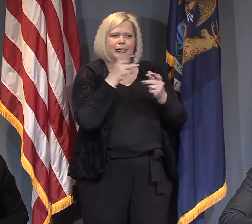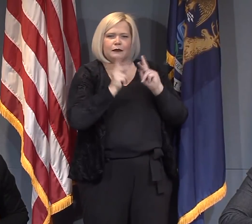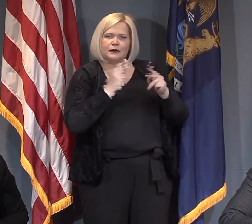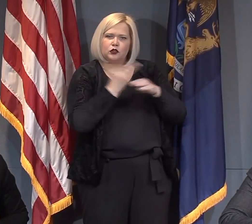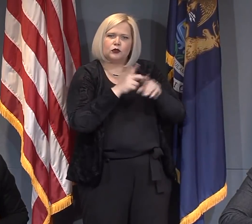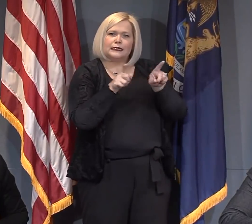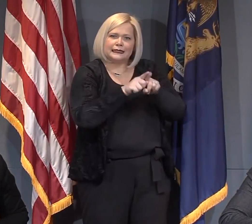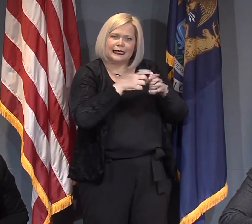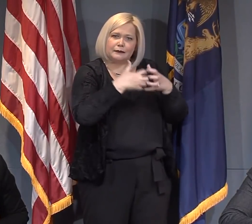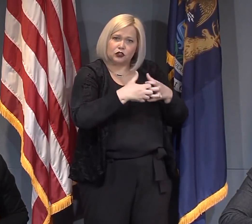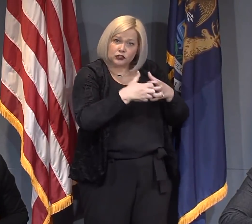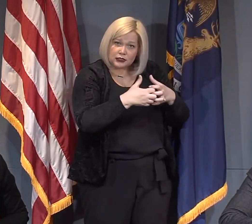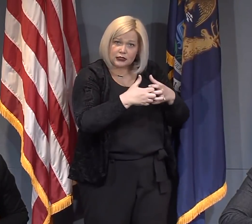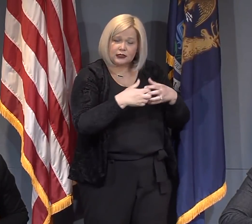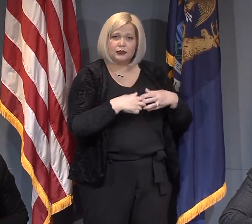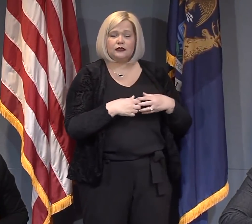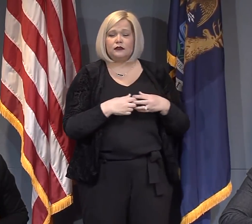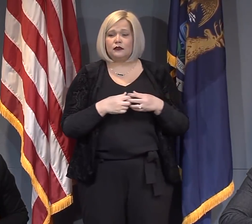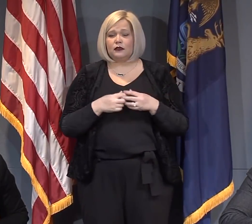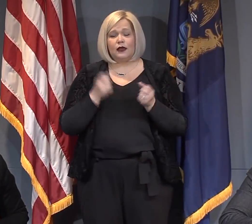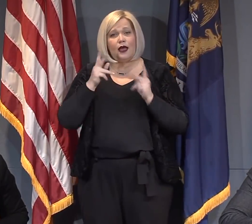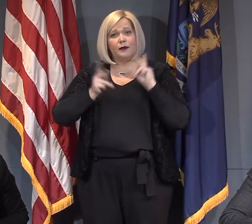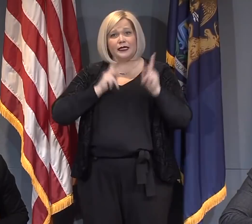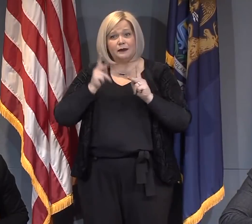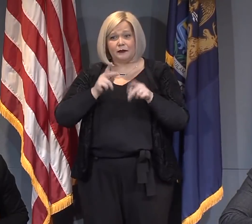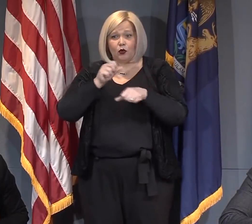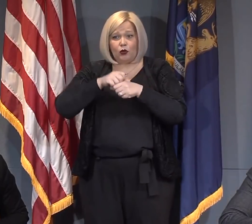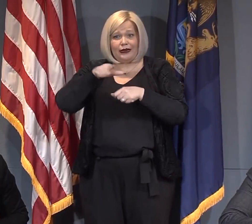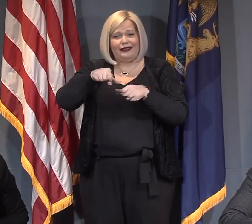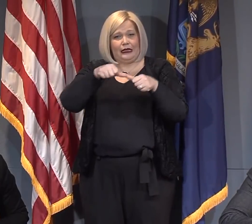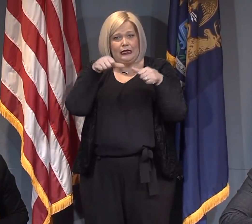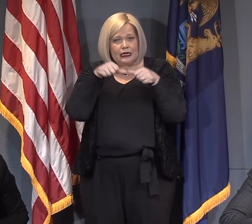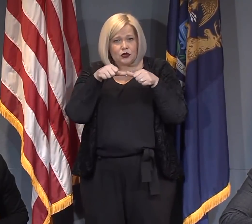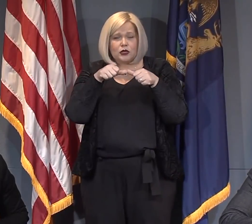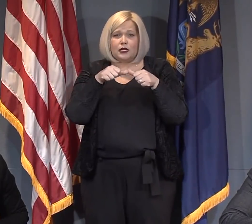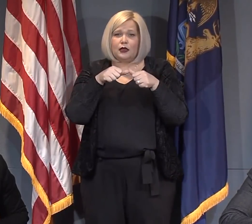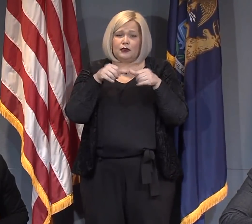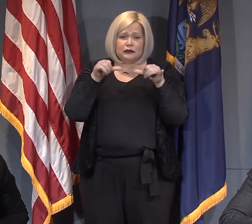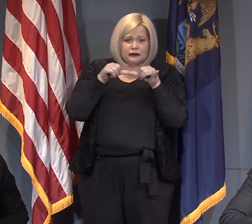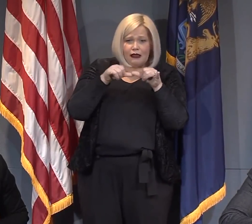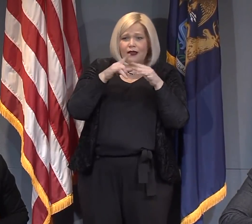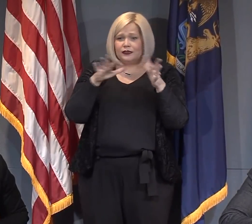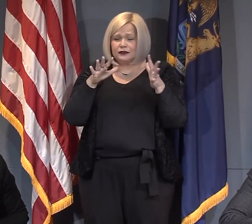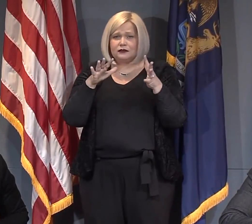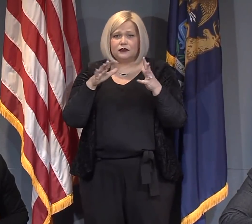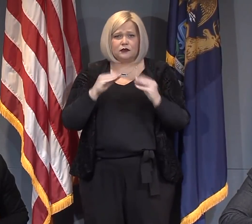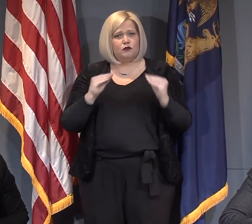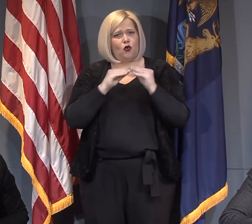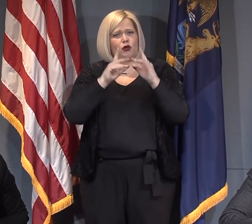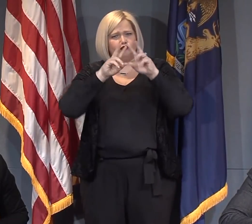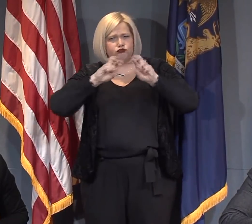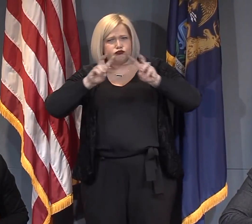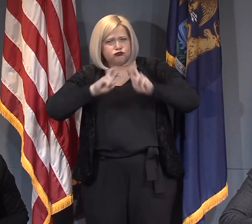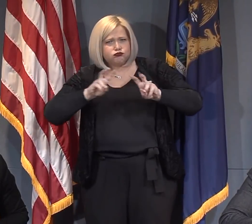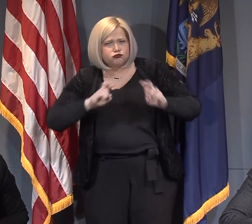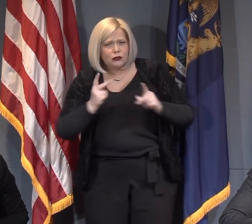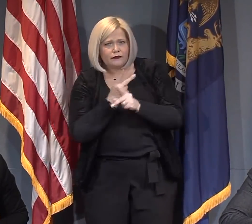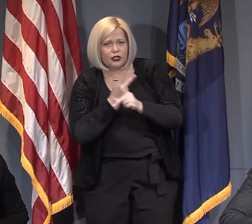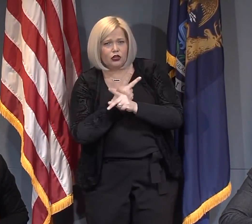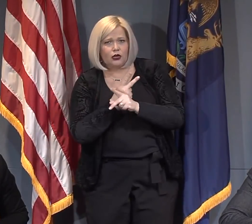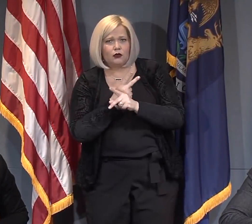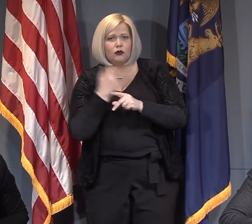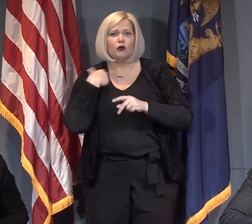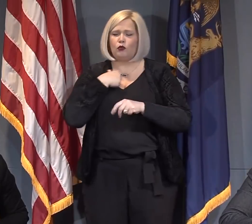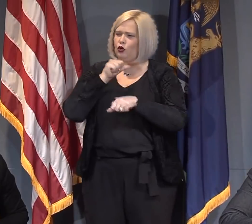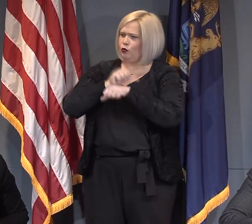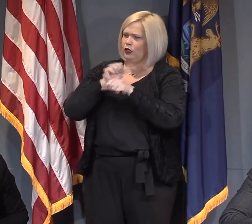the number of people in a workplace, and more. I'm working closely with health, business, and labor groups to